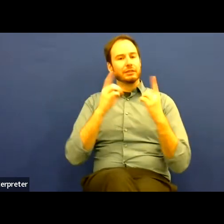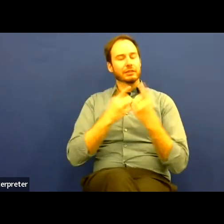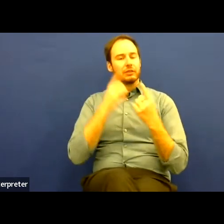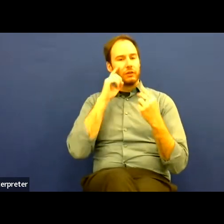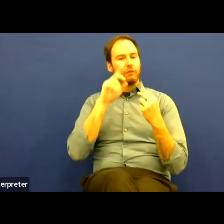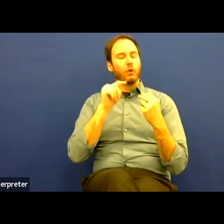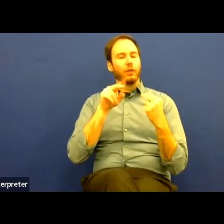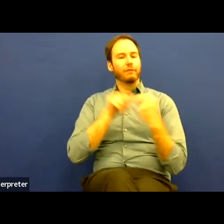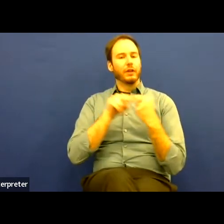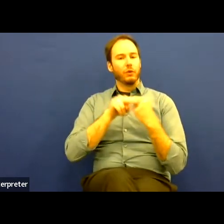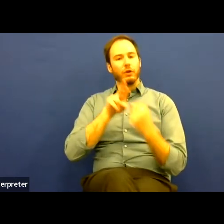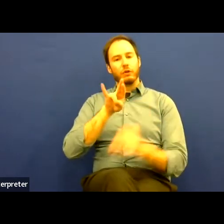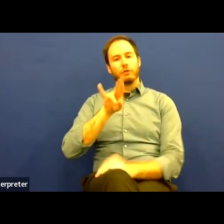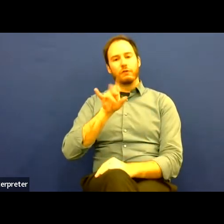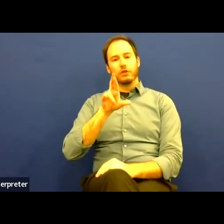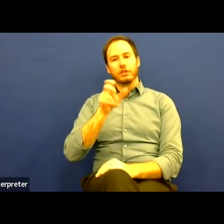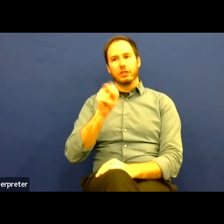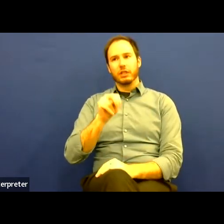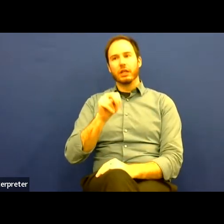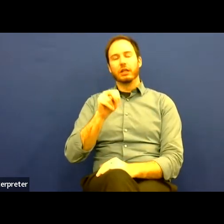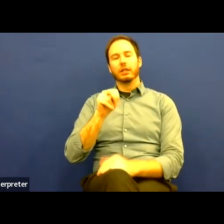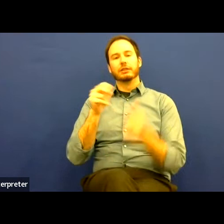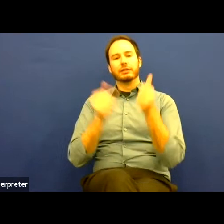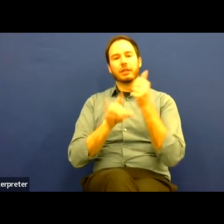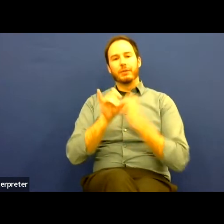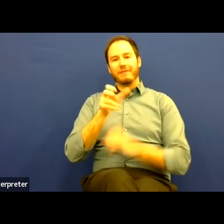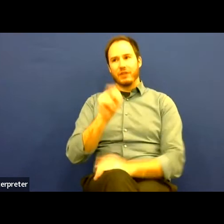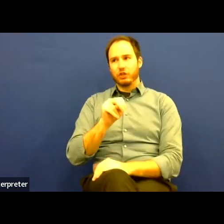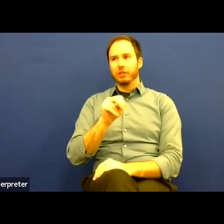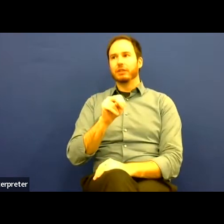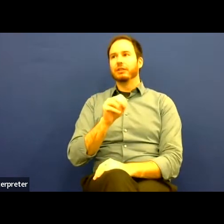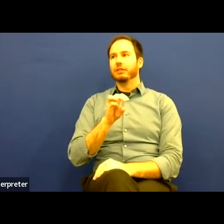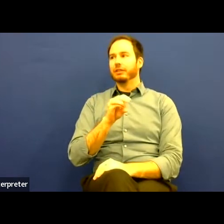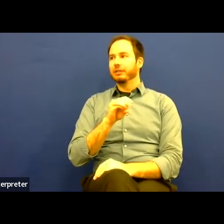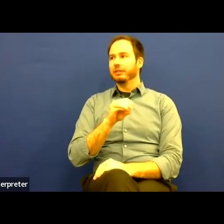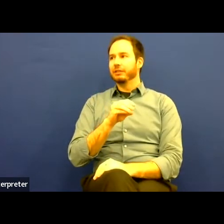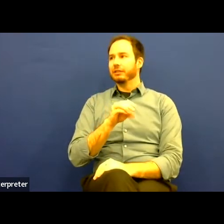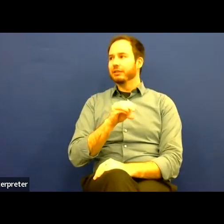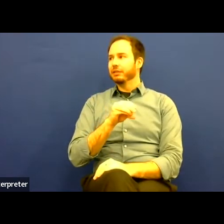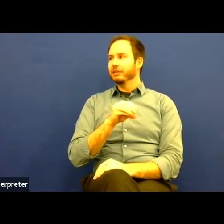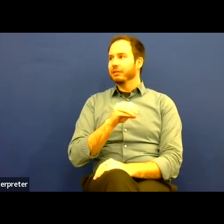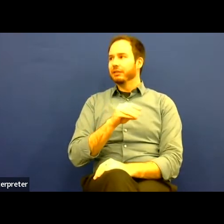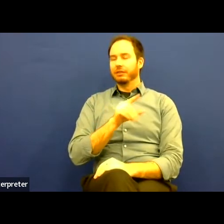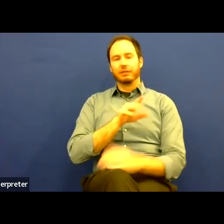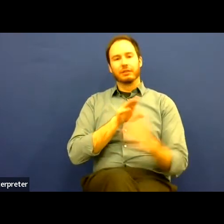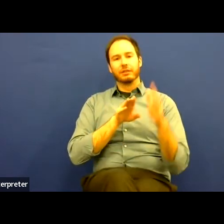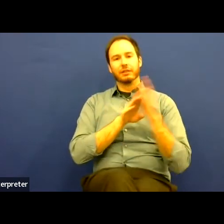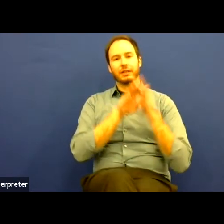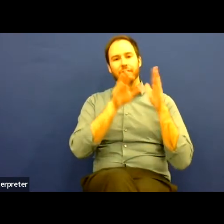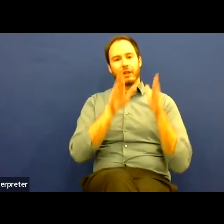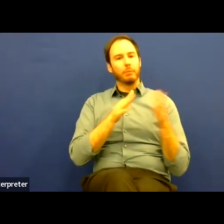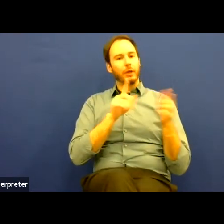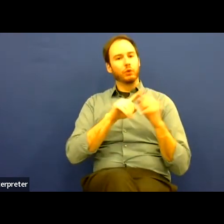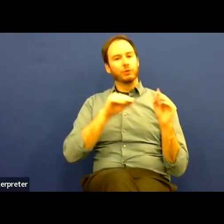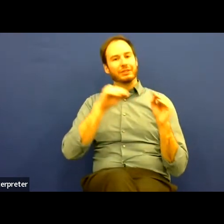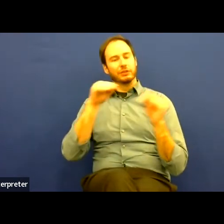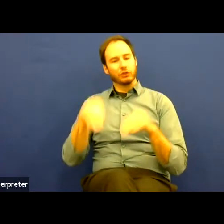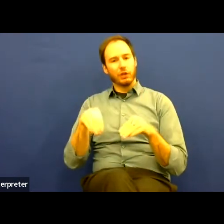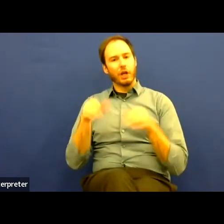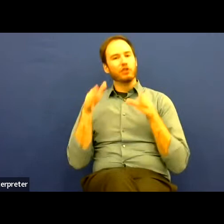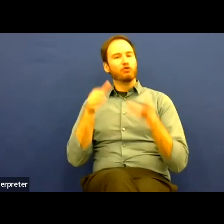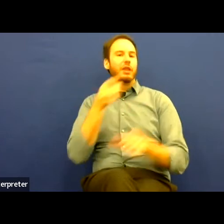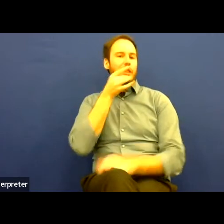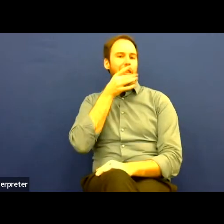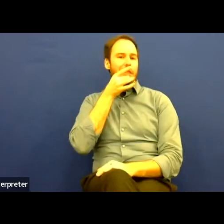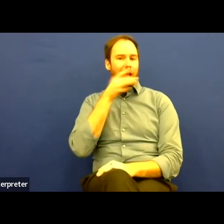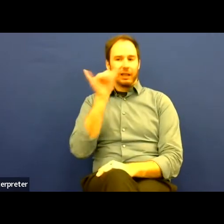Riverton subdivision. So the developer is installing streetlights